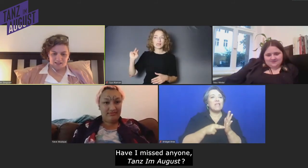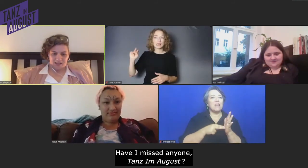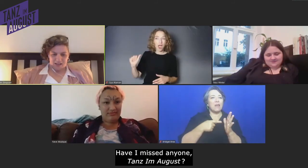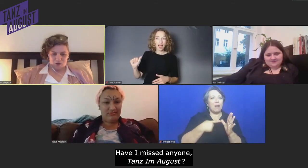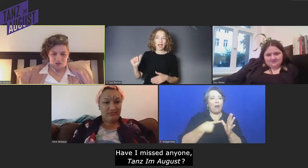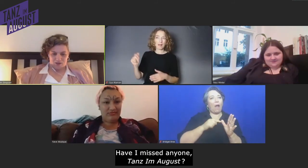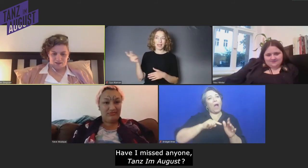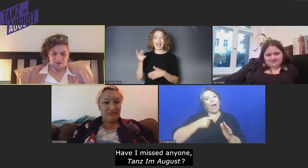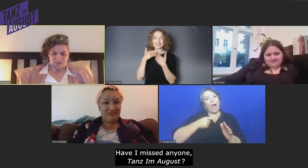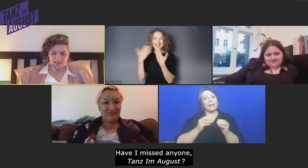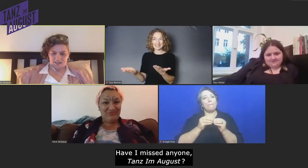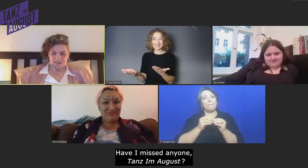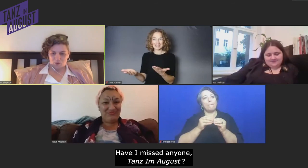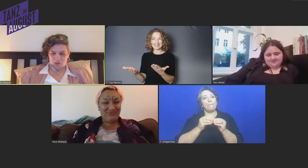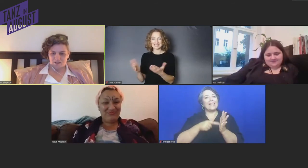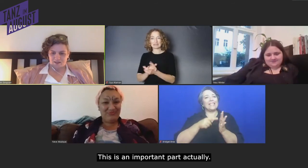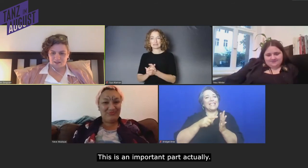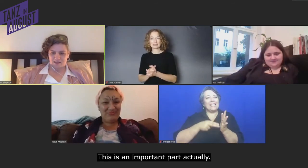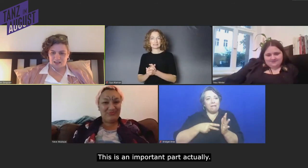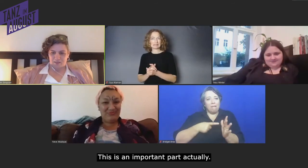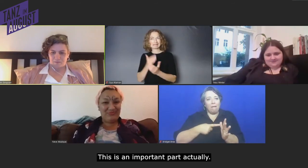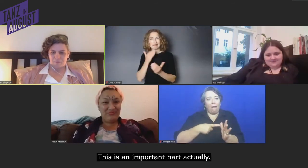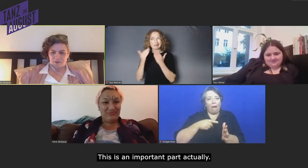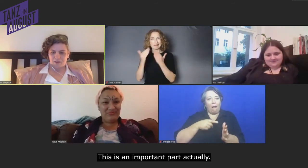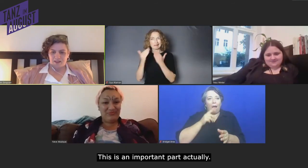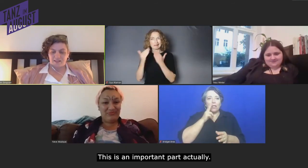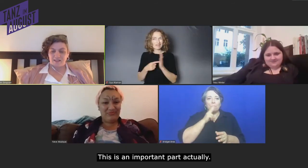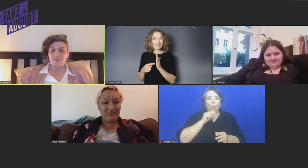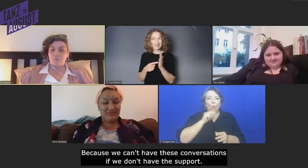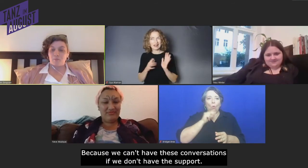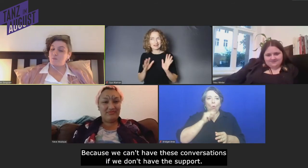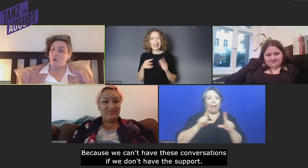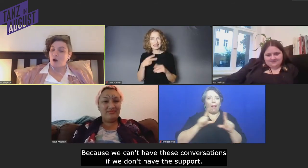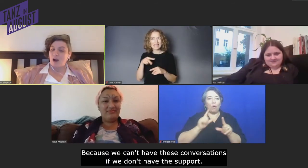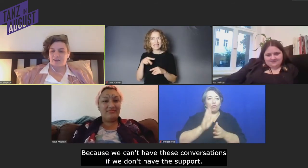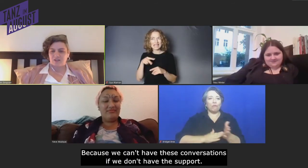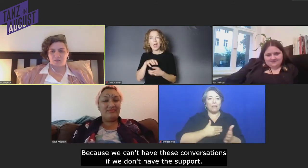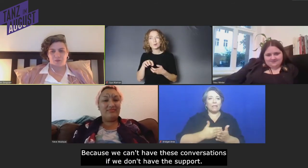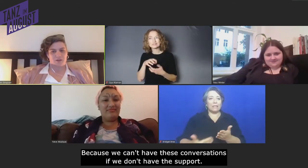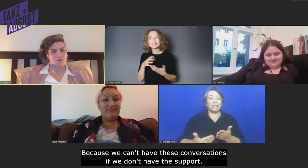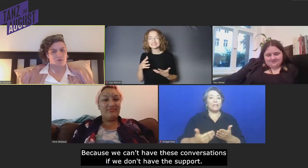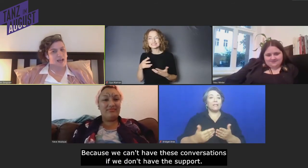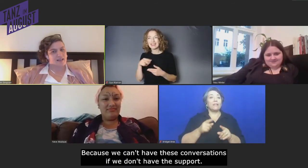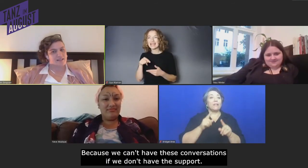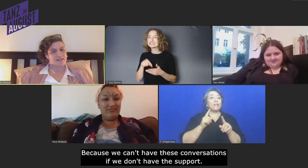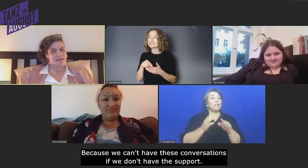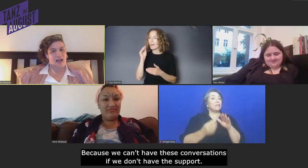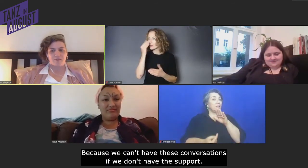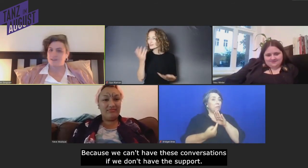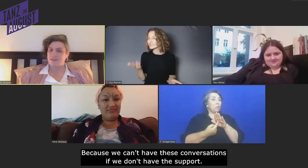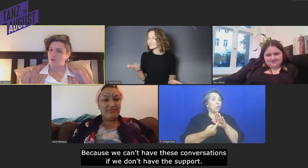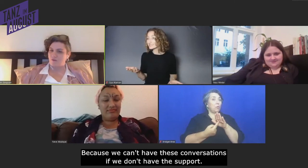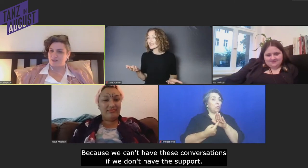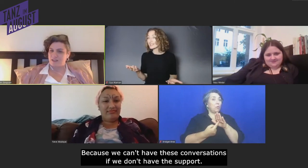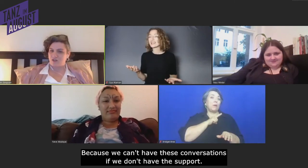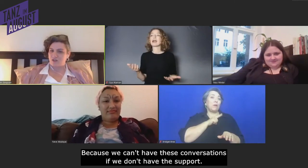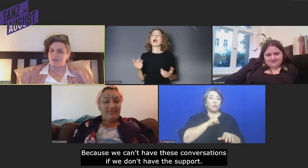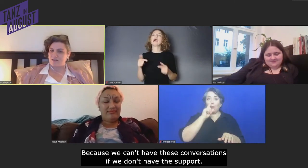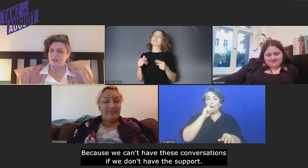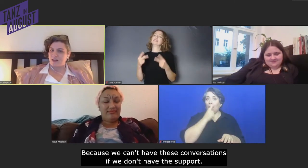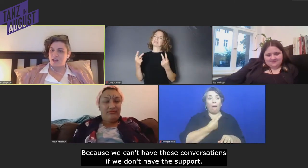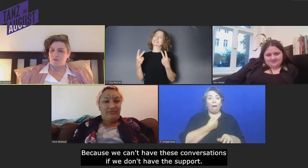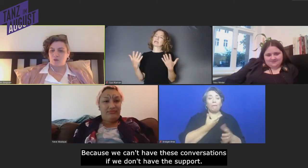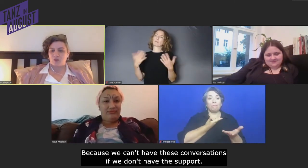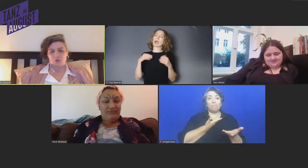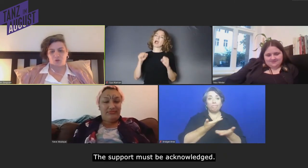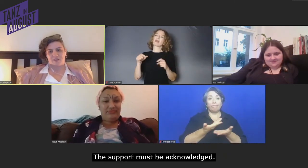missed anyone, Tanz in August? This is an important part, actually, because we can't have these conversations